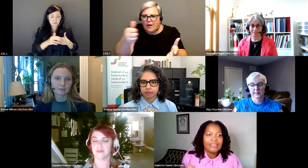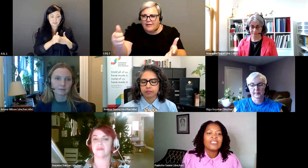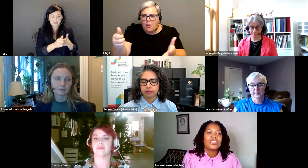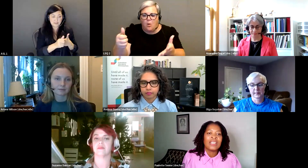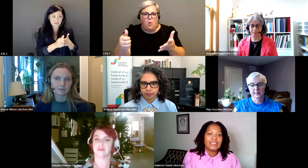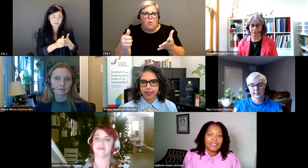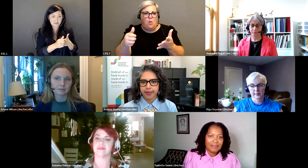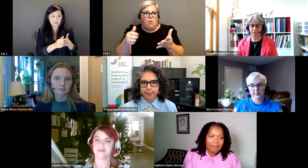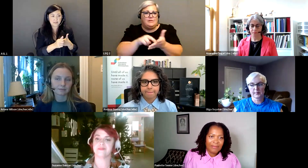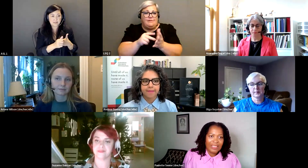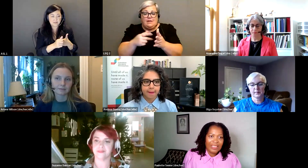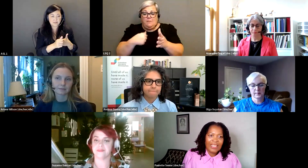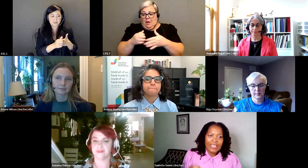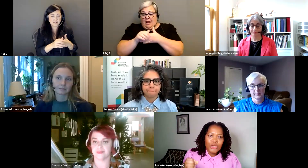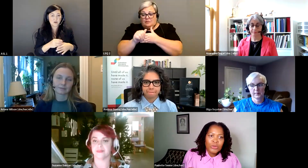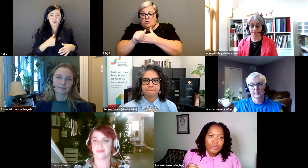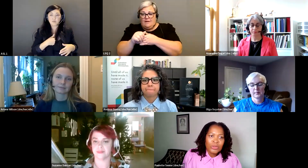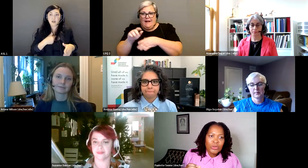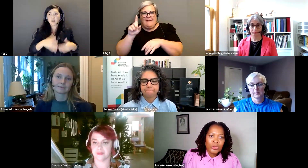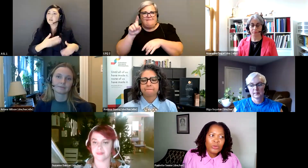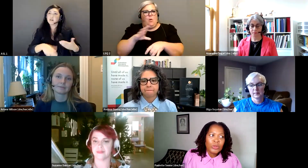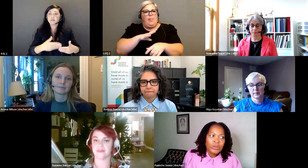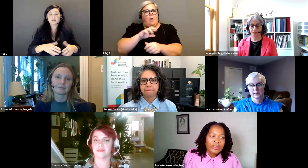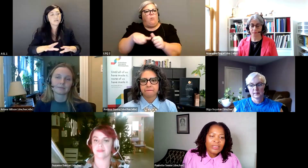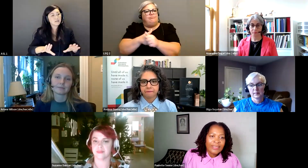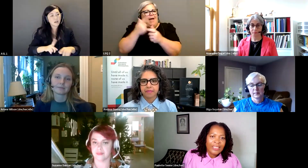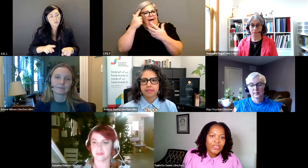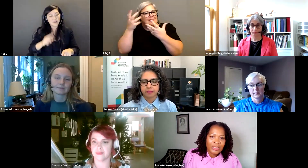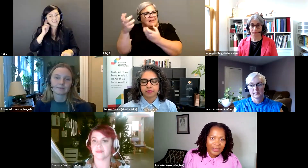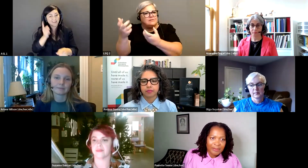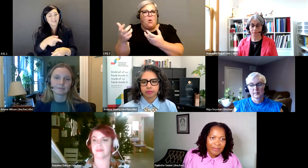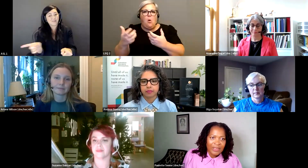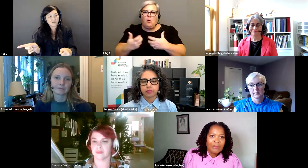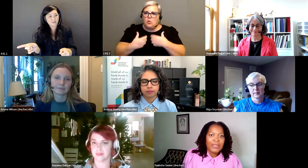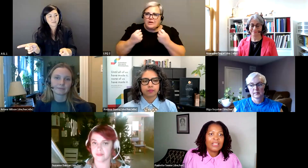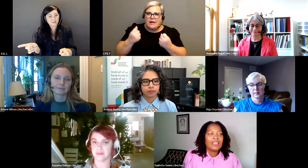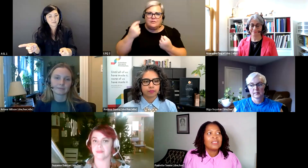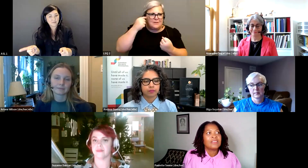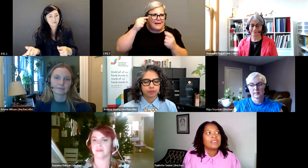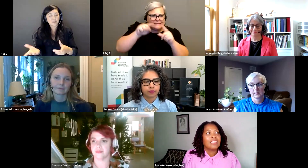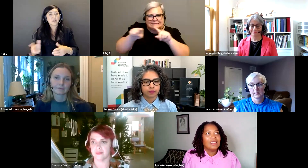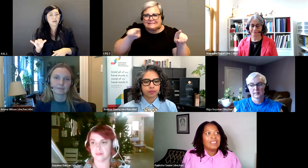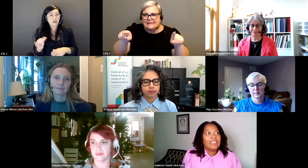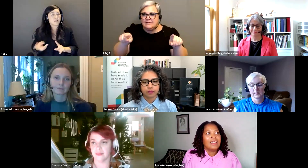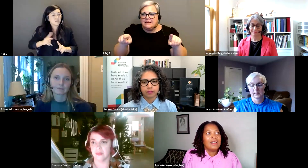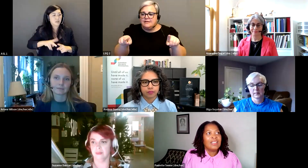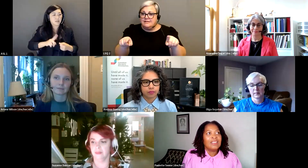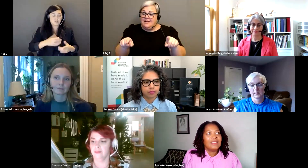consciousness and intentionality. And I choose those two words intentionally because